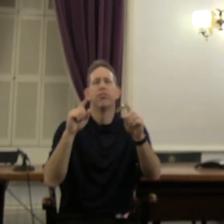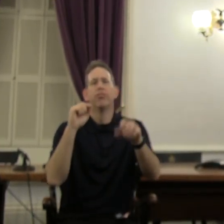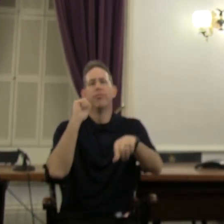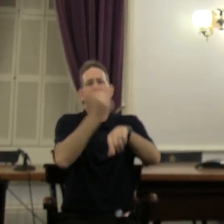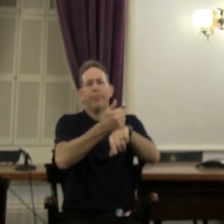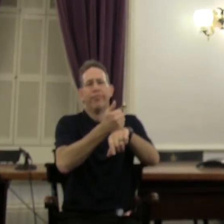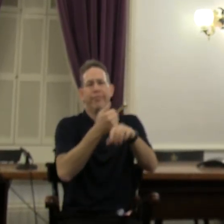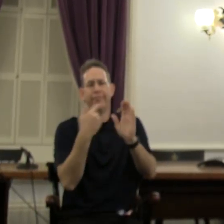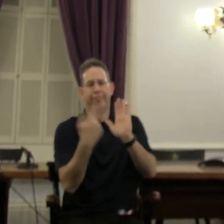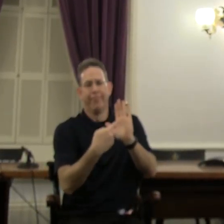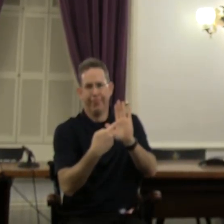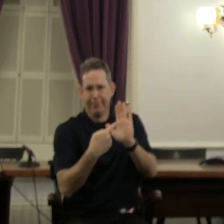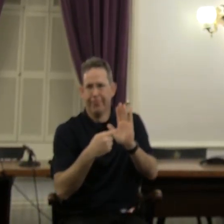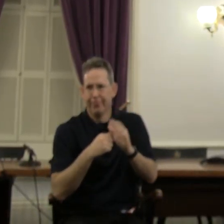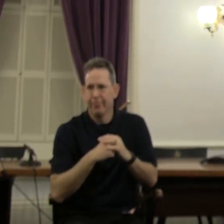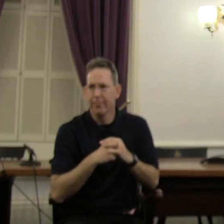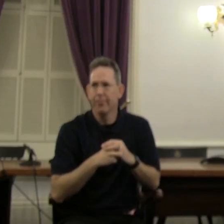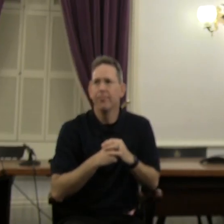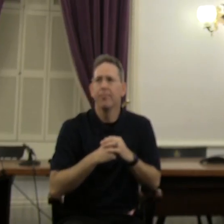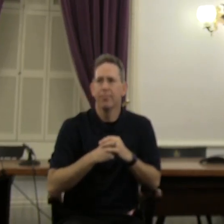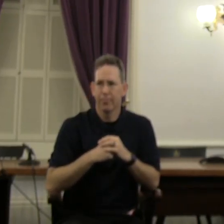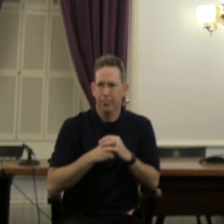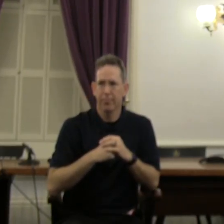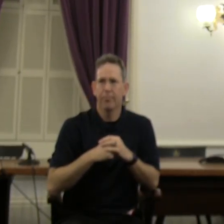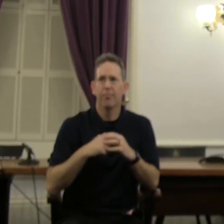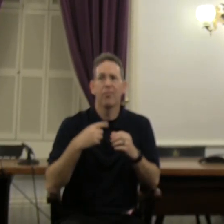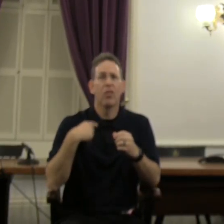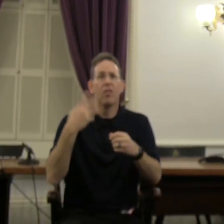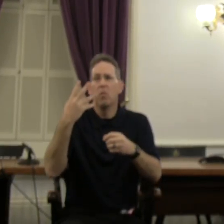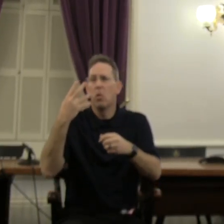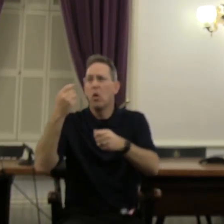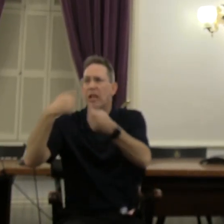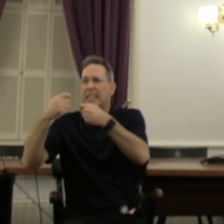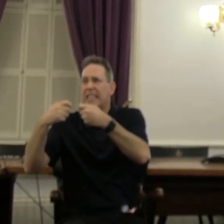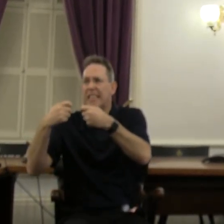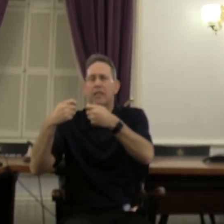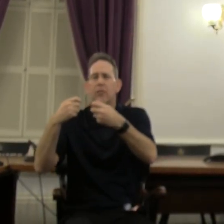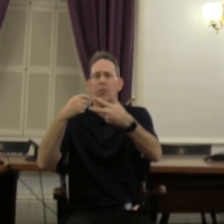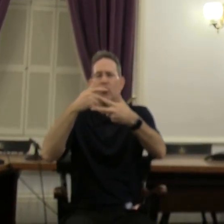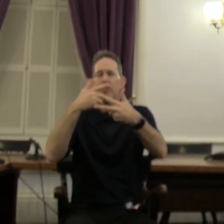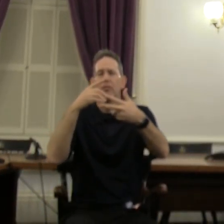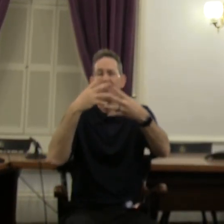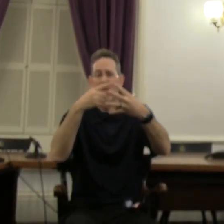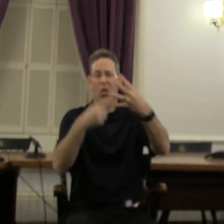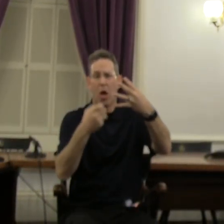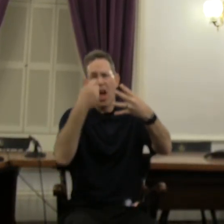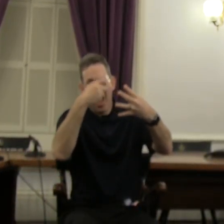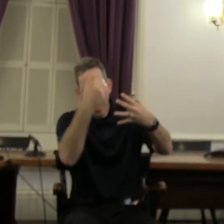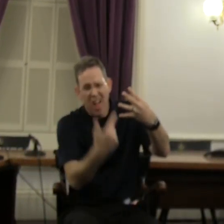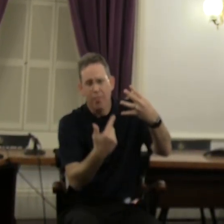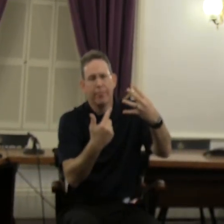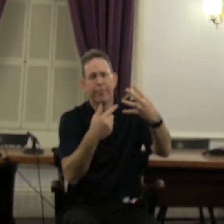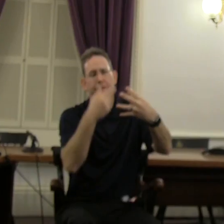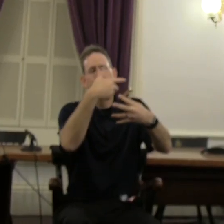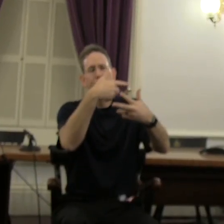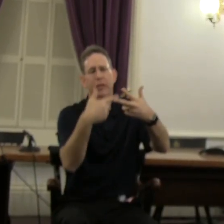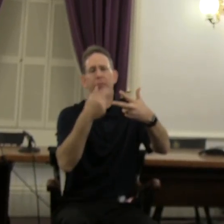Advocates worked on these changes for many years, not an exaggeration, and